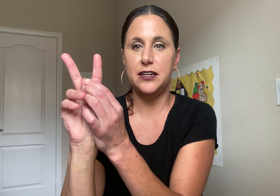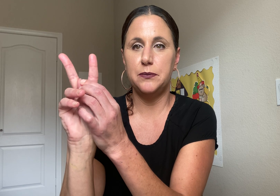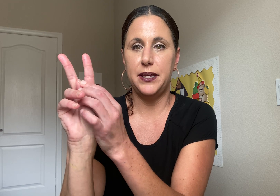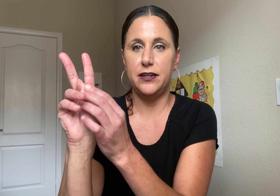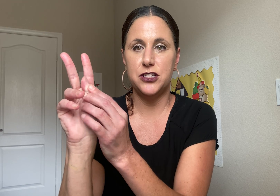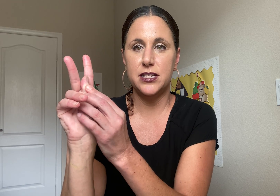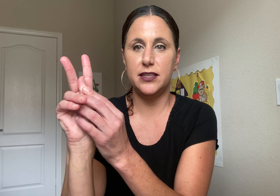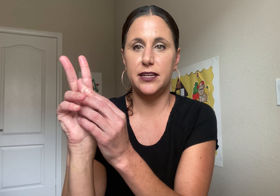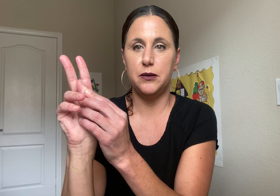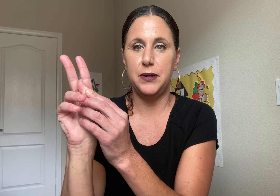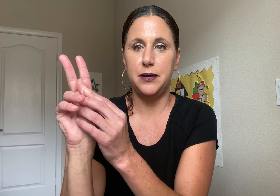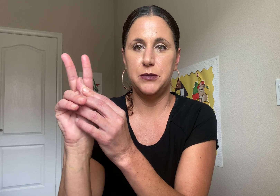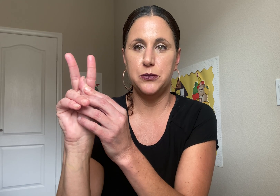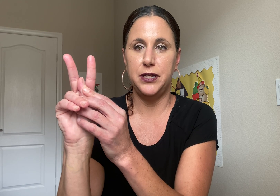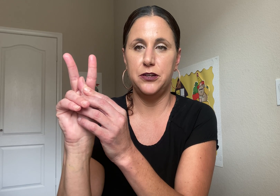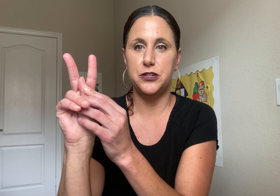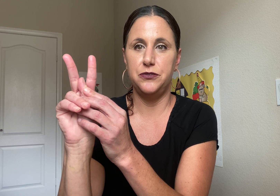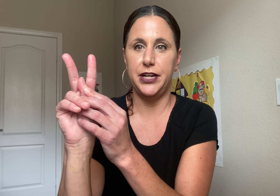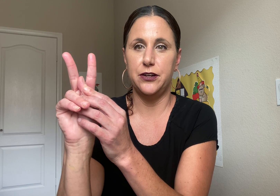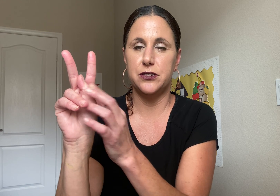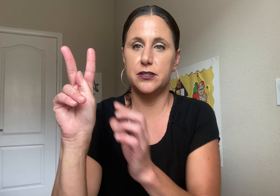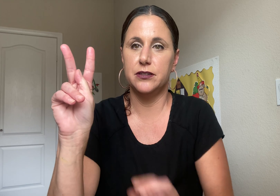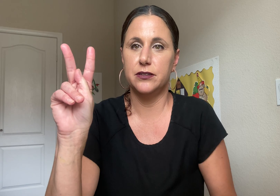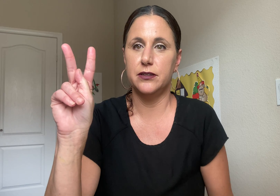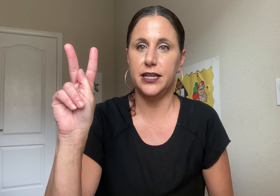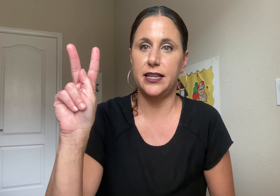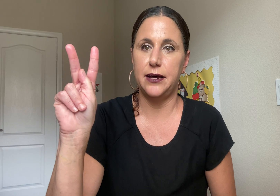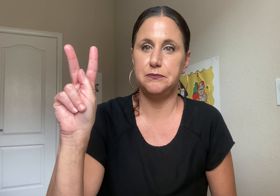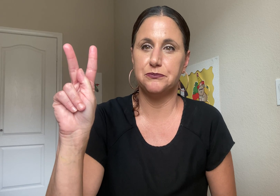little bit, just a little bit in between your 2 fingers, like that.